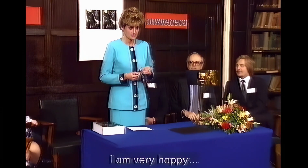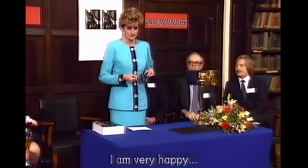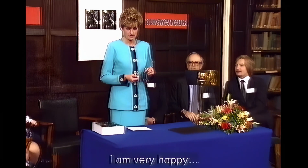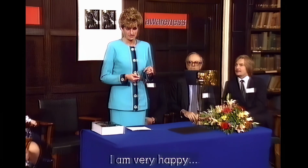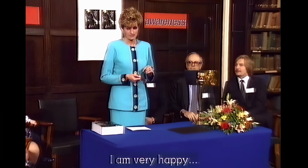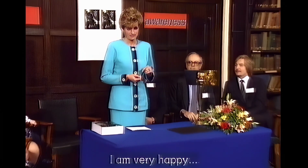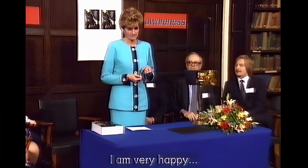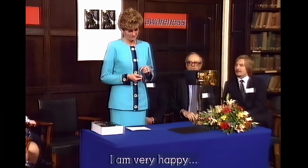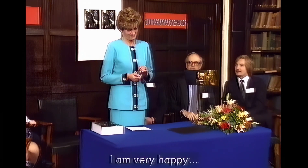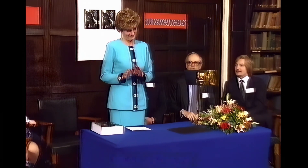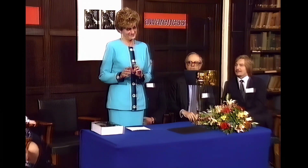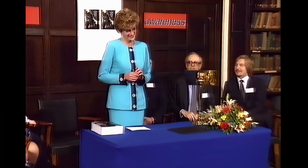I am very happy